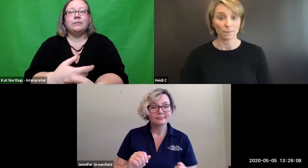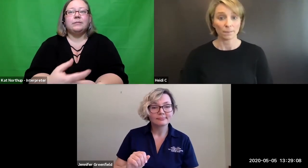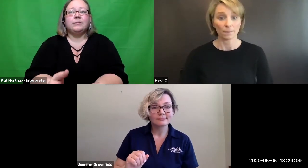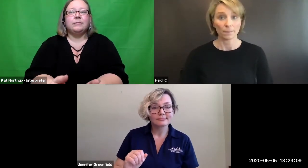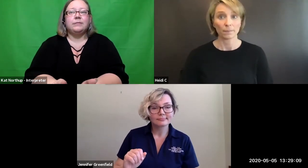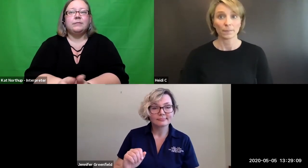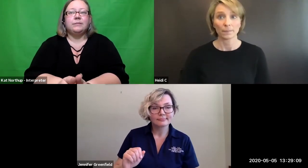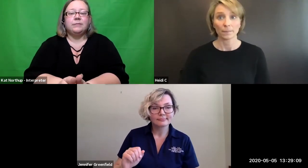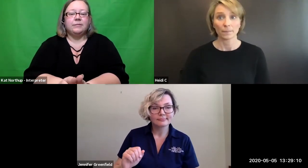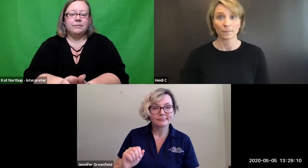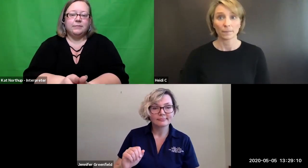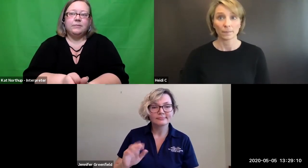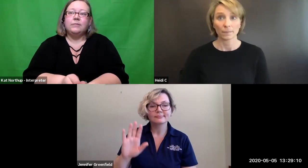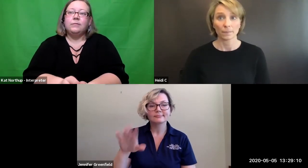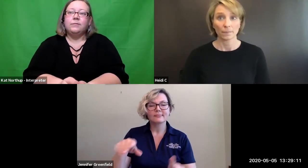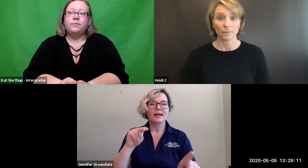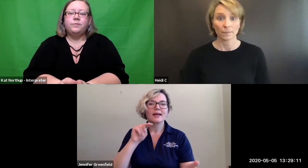discussion.